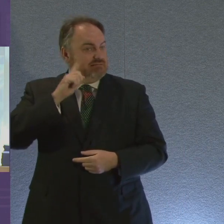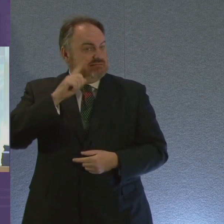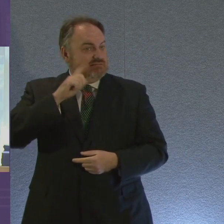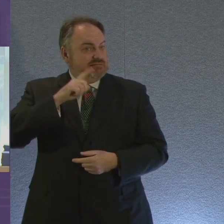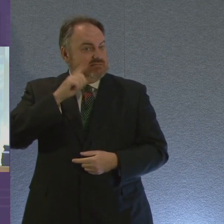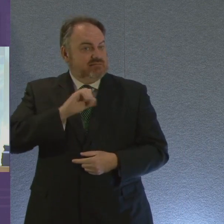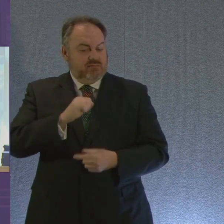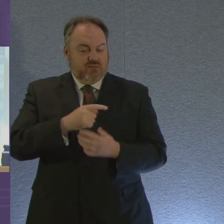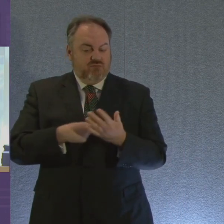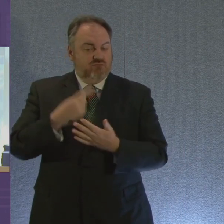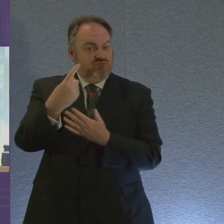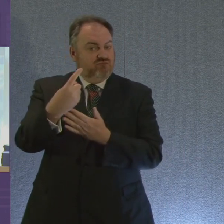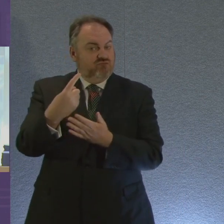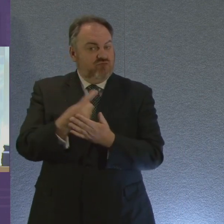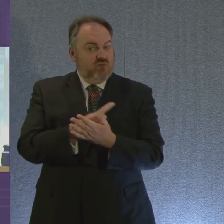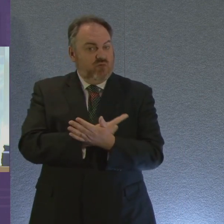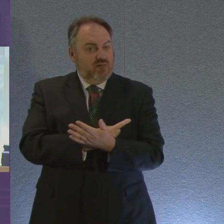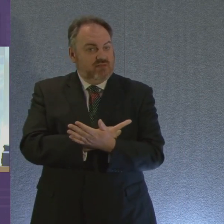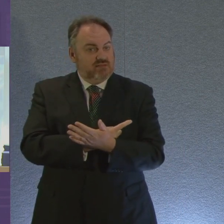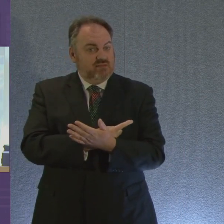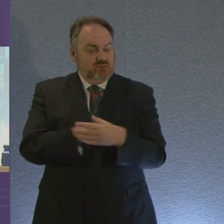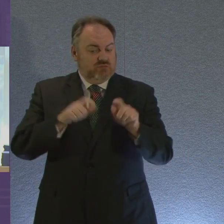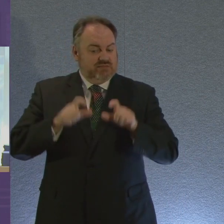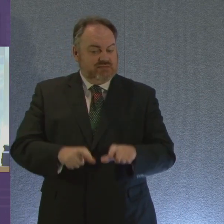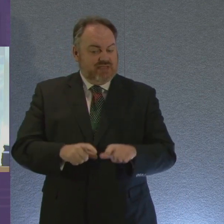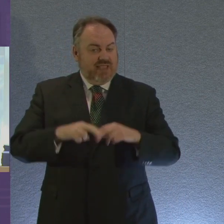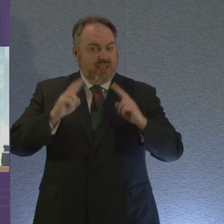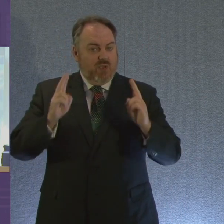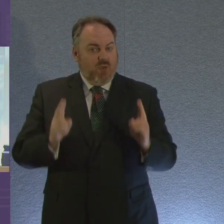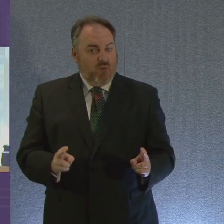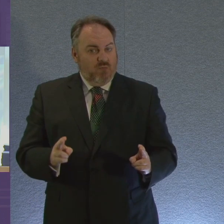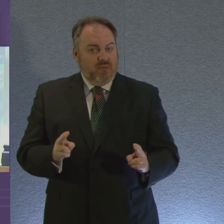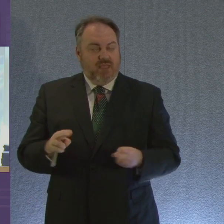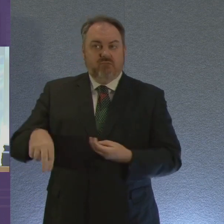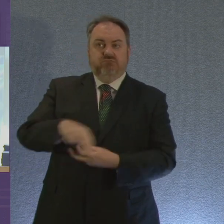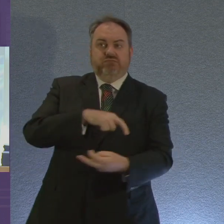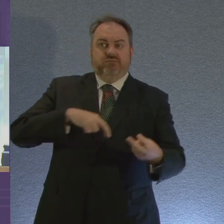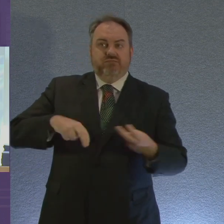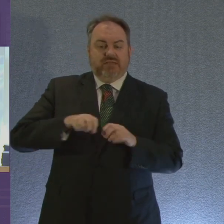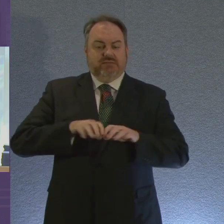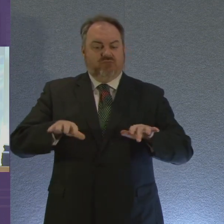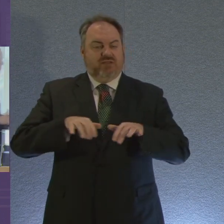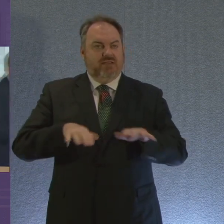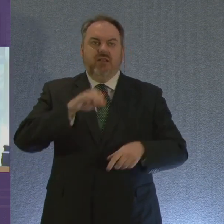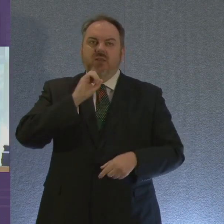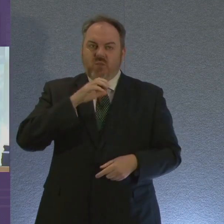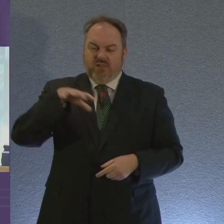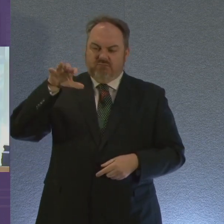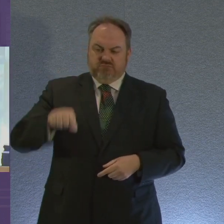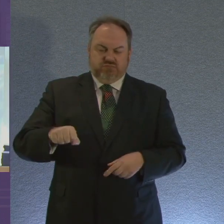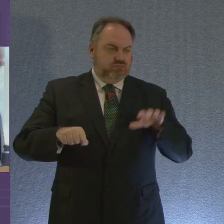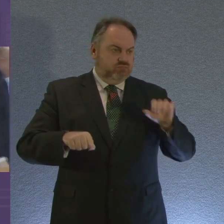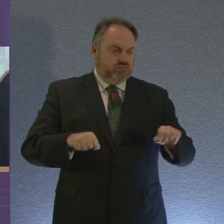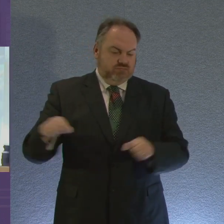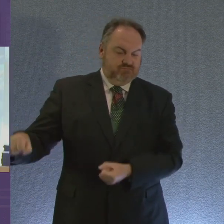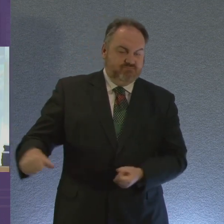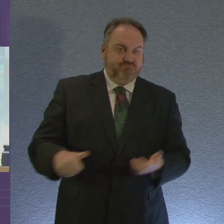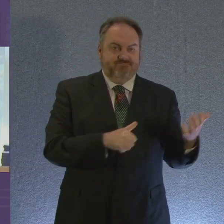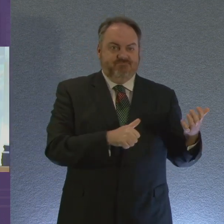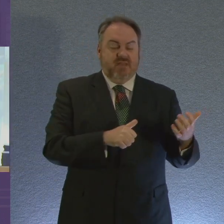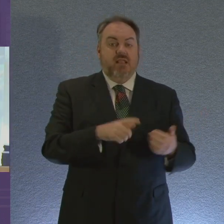confines of the life-saving advice and instructions will be taken just as vigorously against employers and businesses who